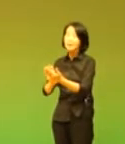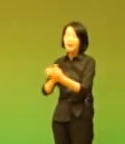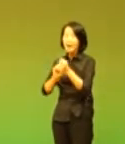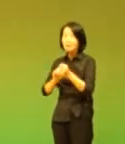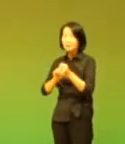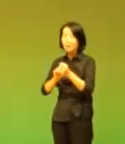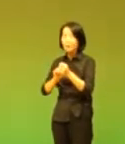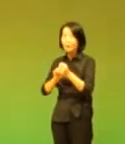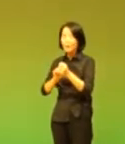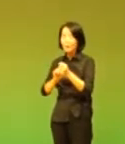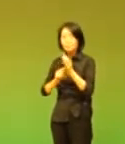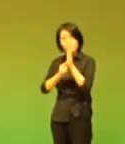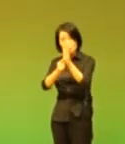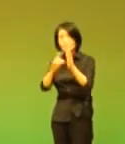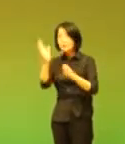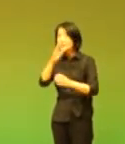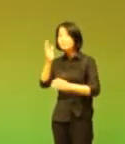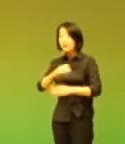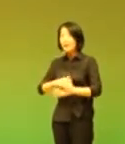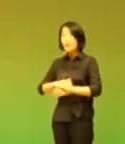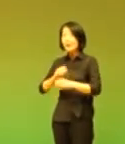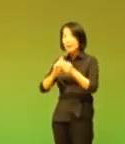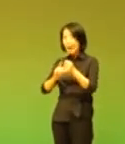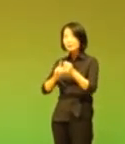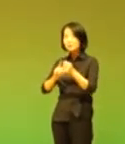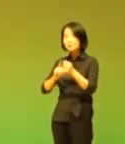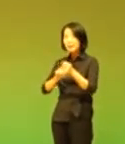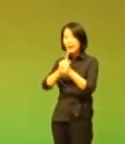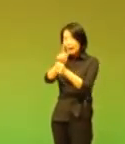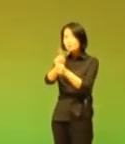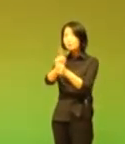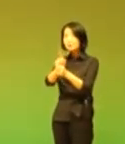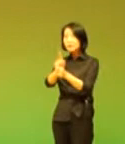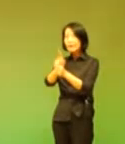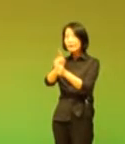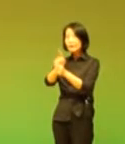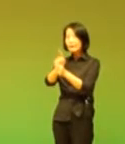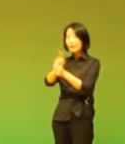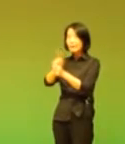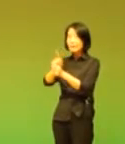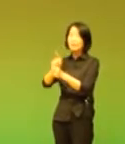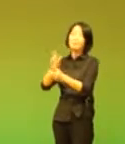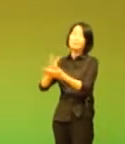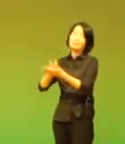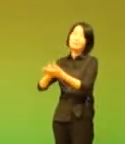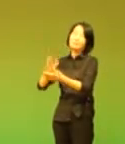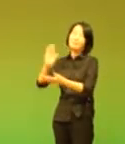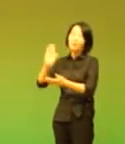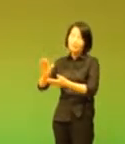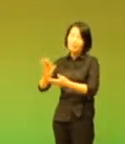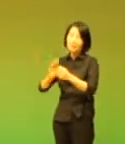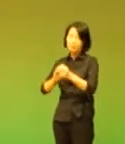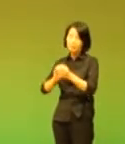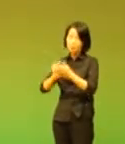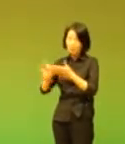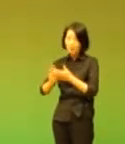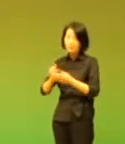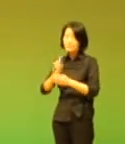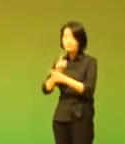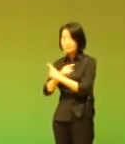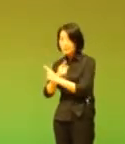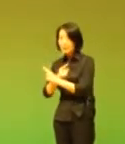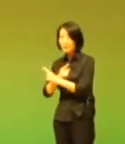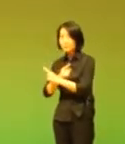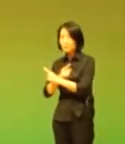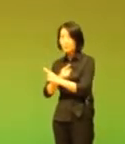And this has been the message that we've taken lessons from here in Nagasaki, a lesson that was born here 68 years ago.